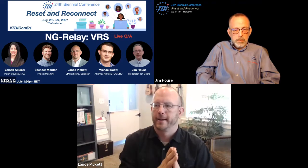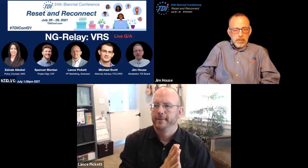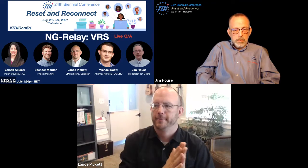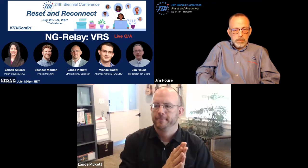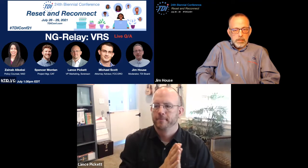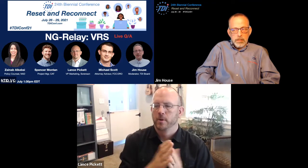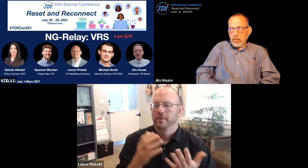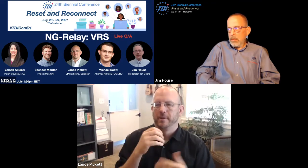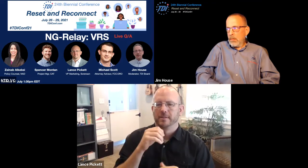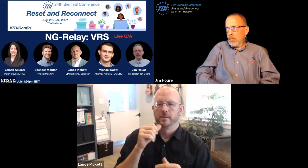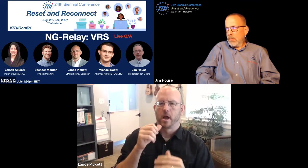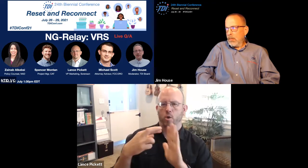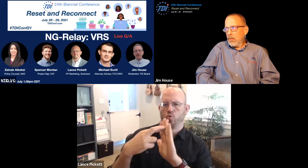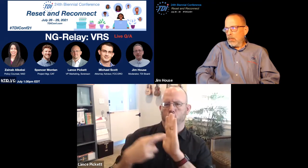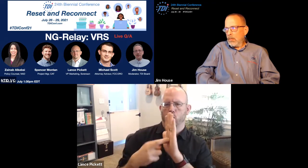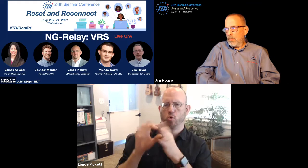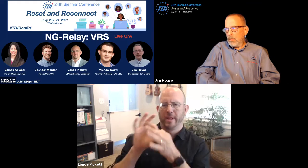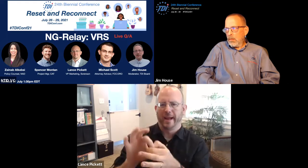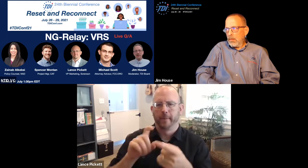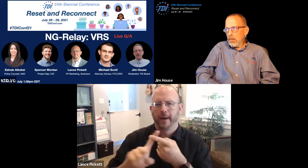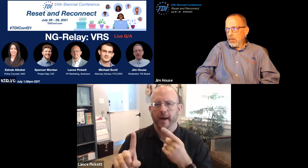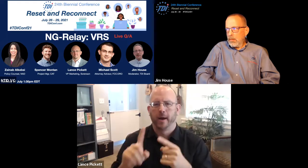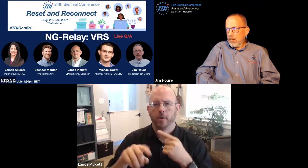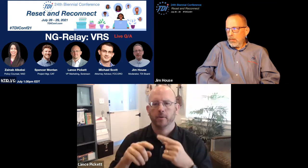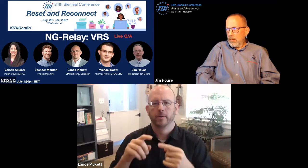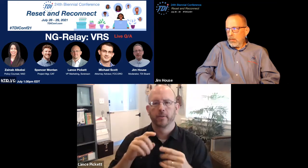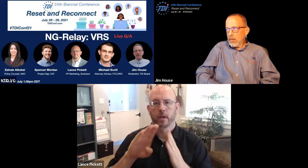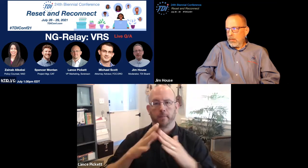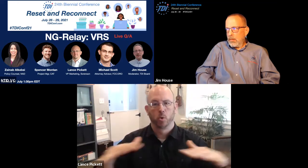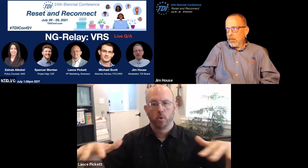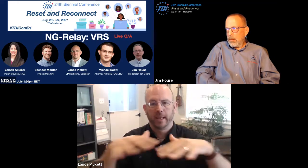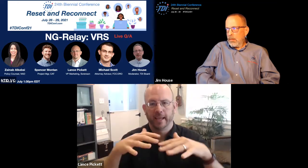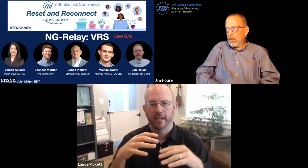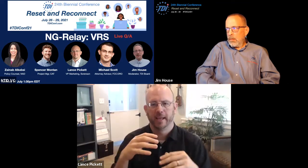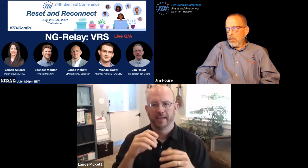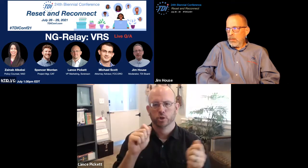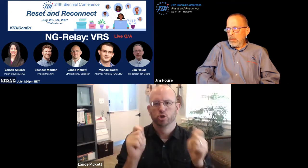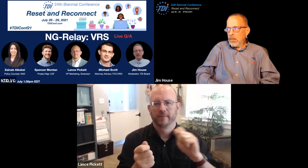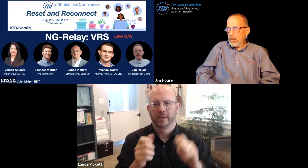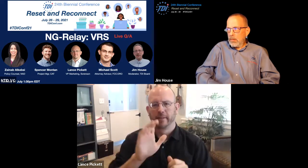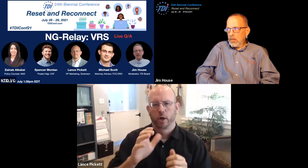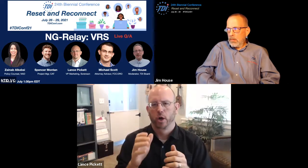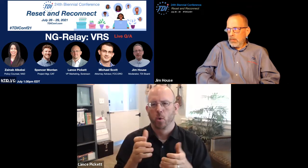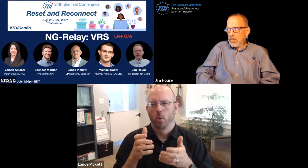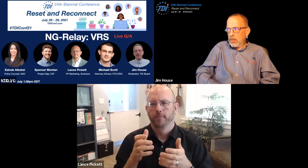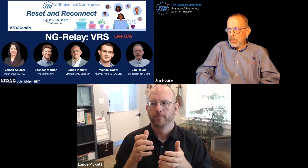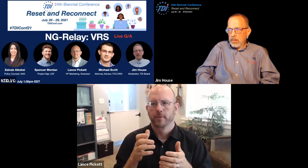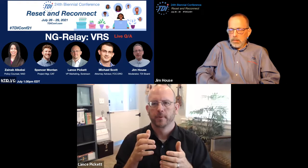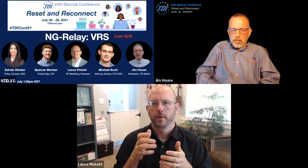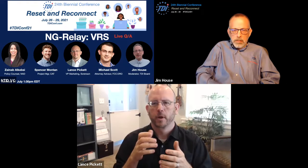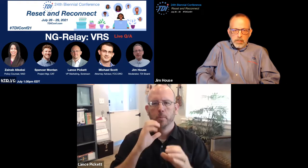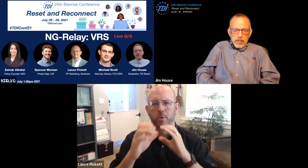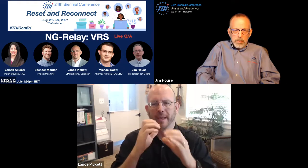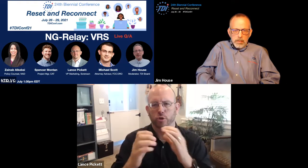think that, well, it's not a rule related, but related to the community has